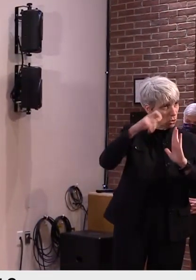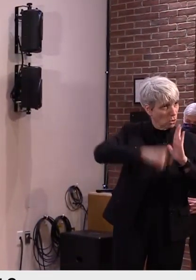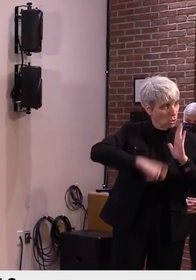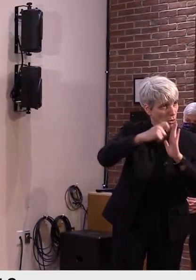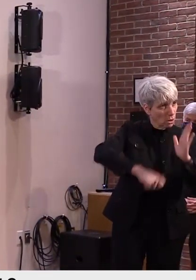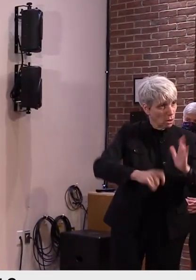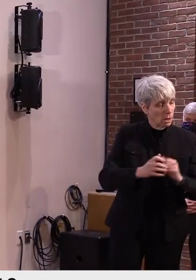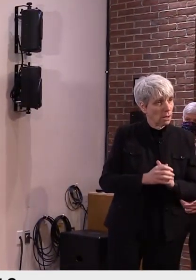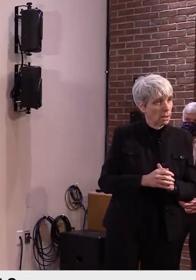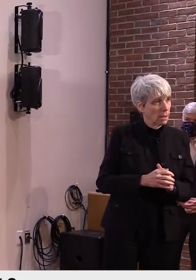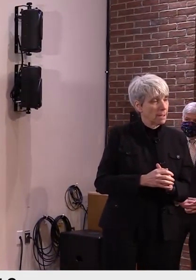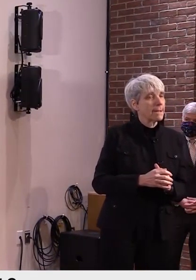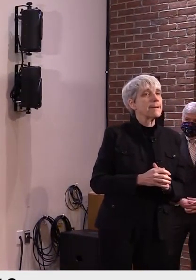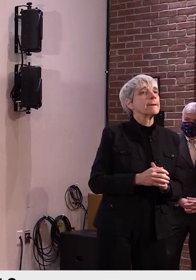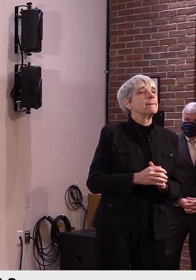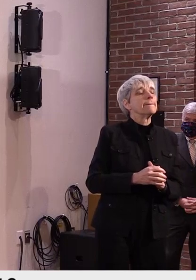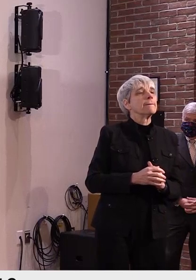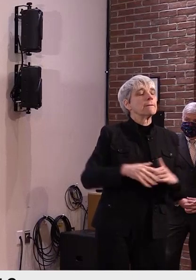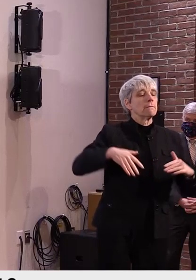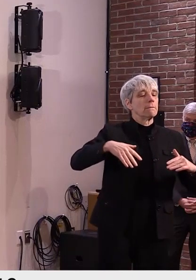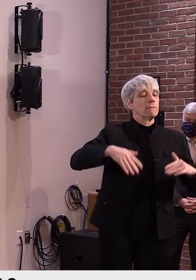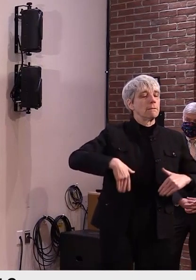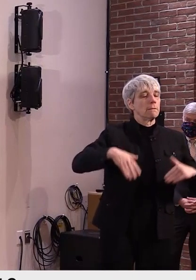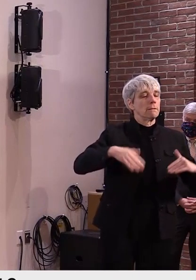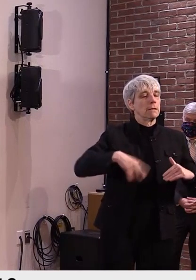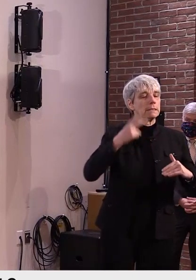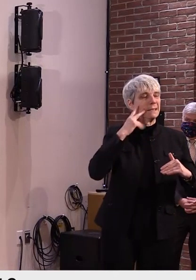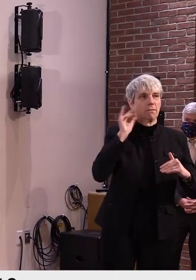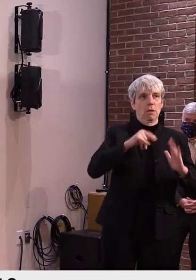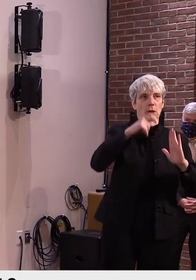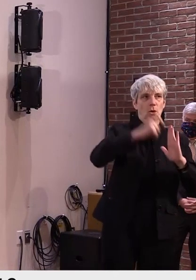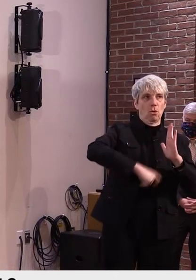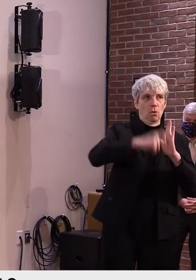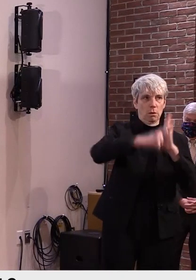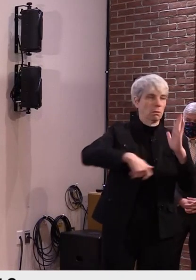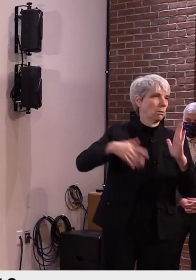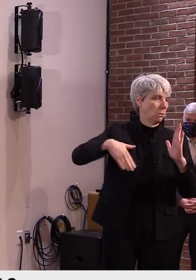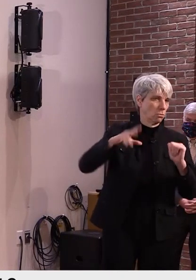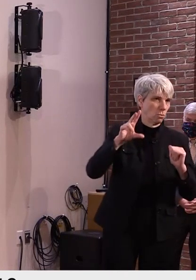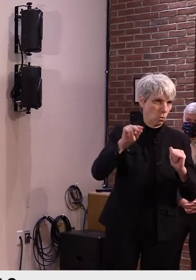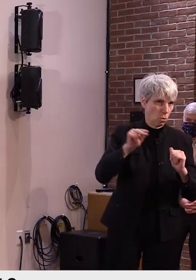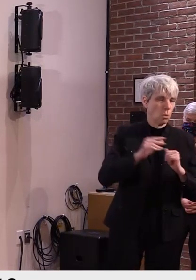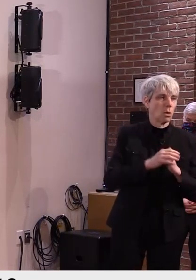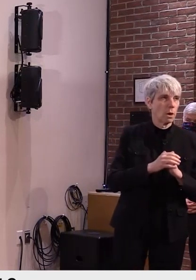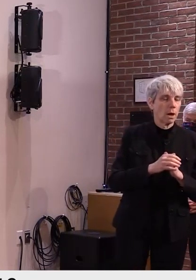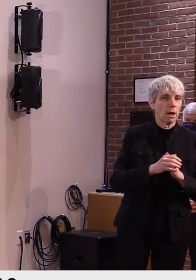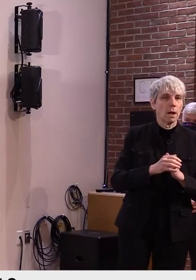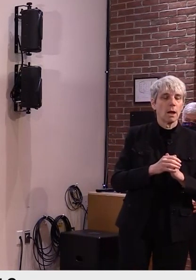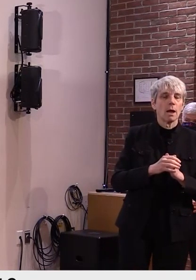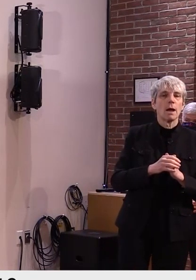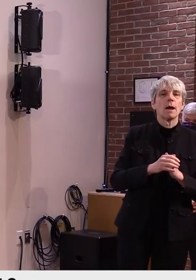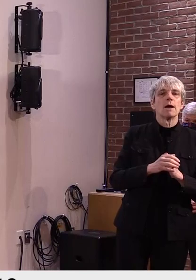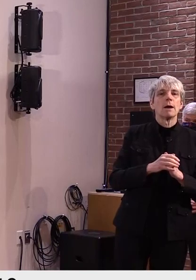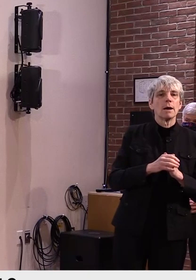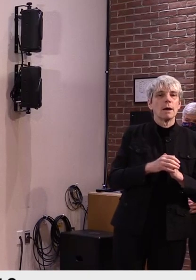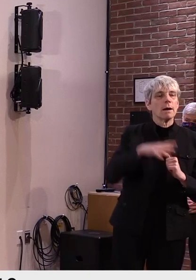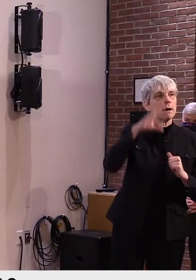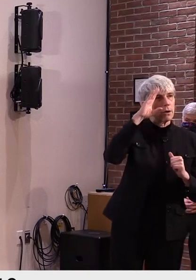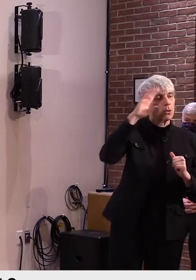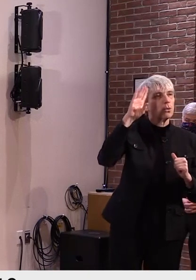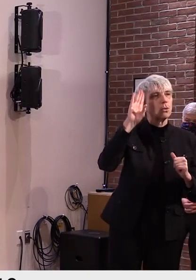I've not seen work, her work related to this particular topic. It has been a pretty